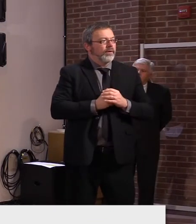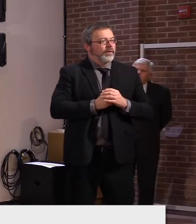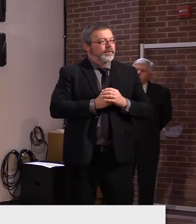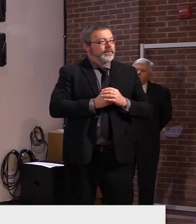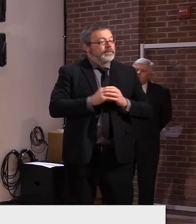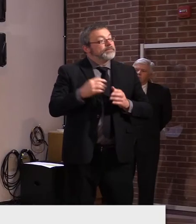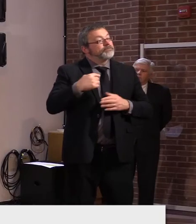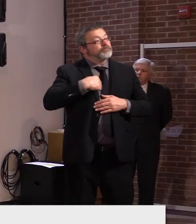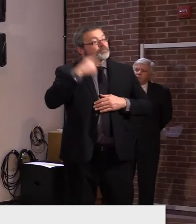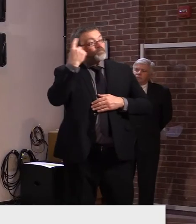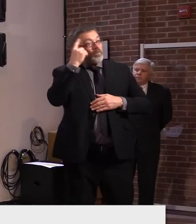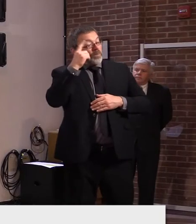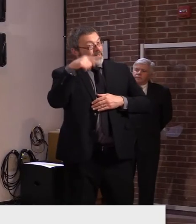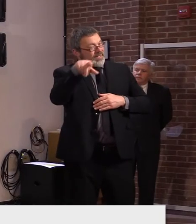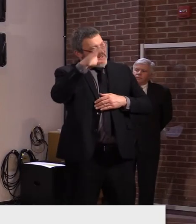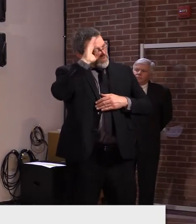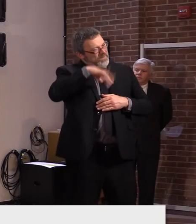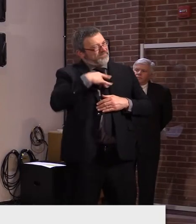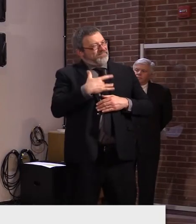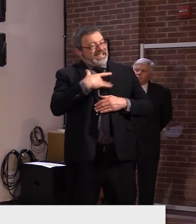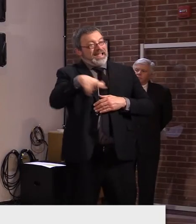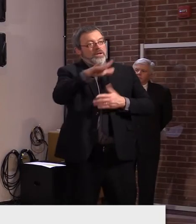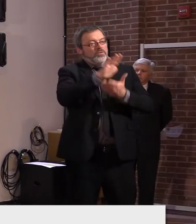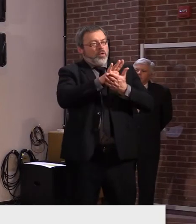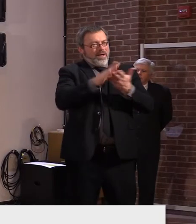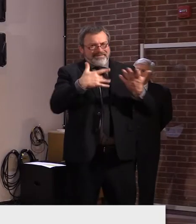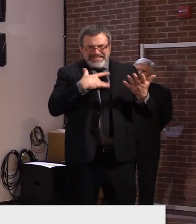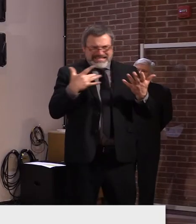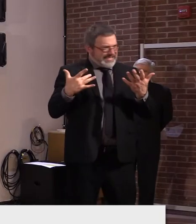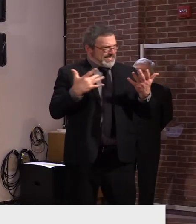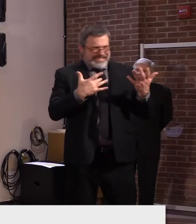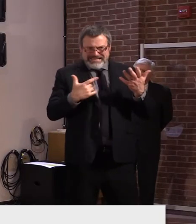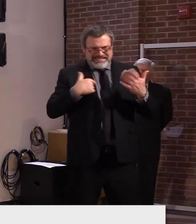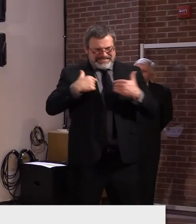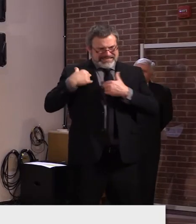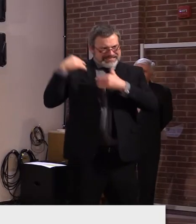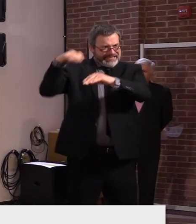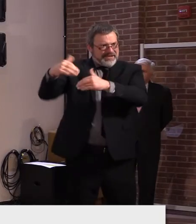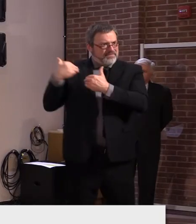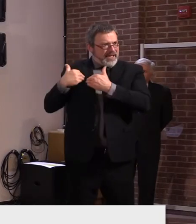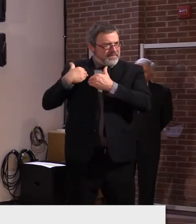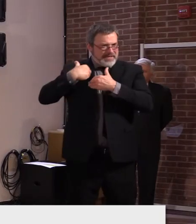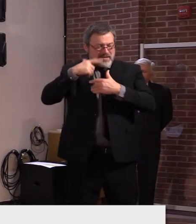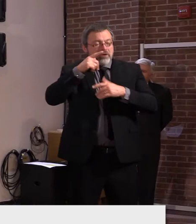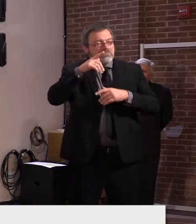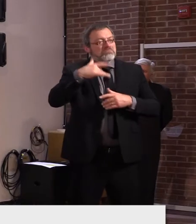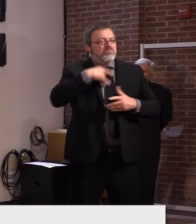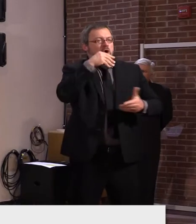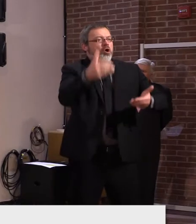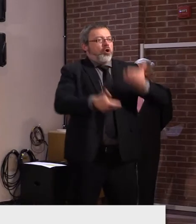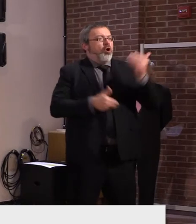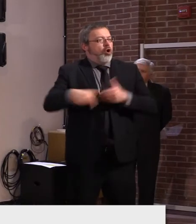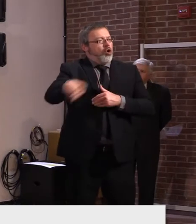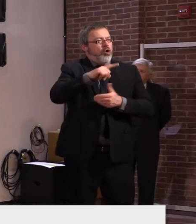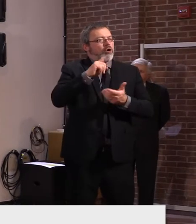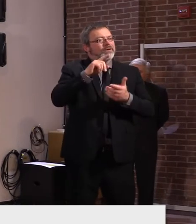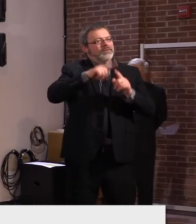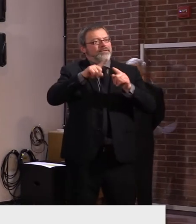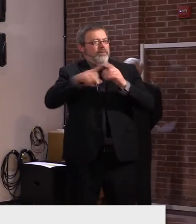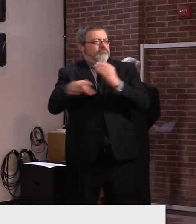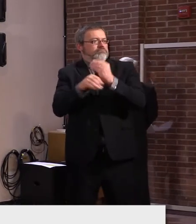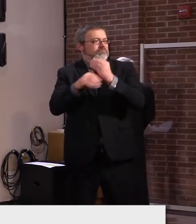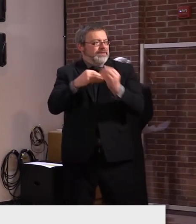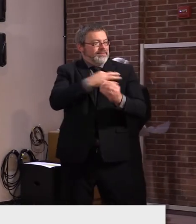or redeploying staff they already have on hand to implement the testing, so this will take some time to ramp up across the state. And again, the conditions vary in each